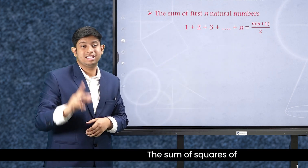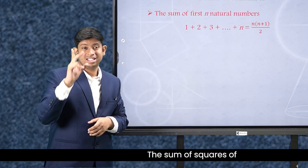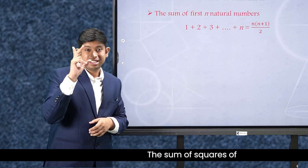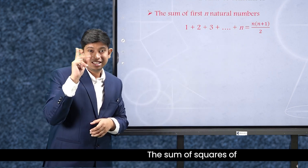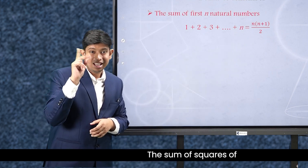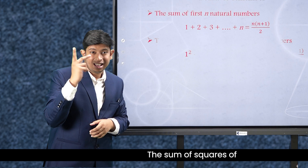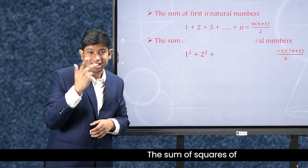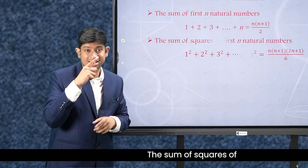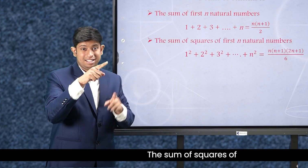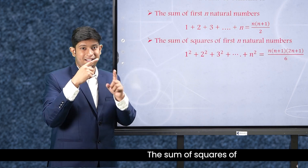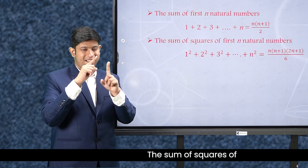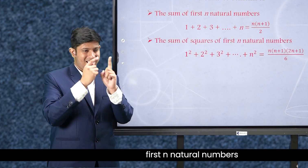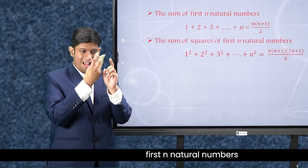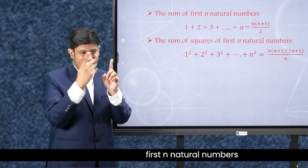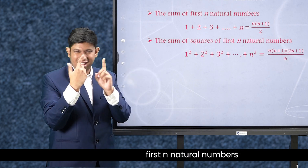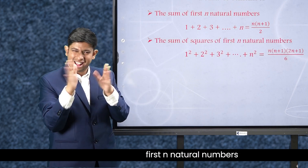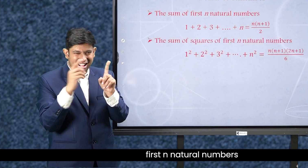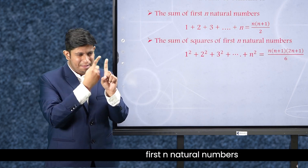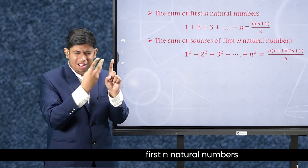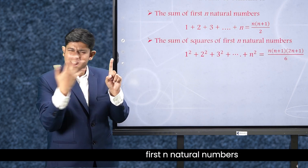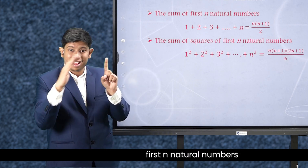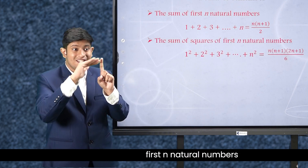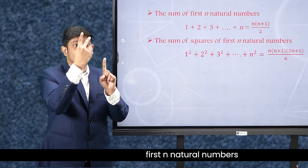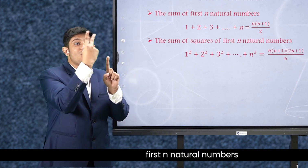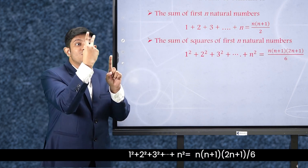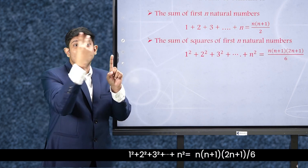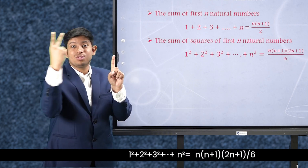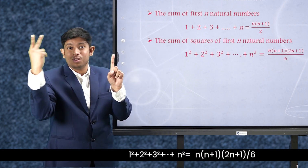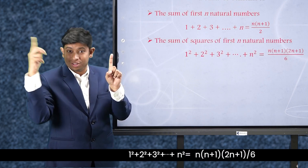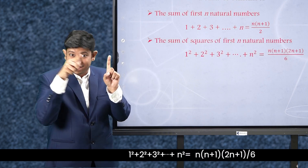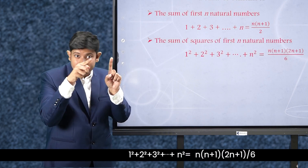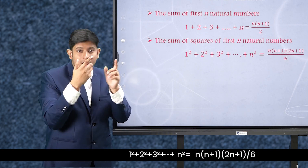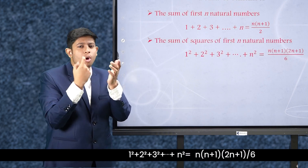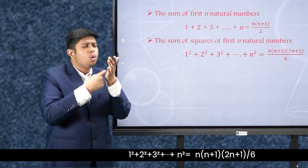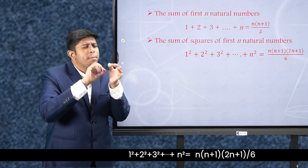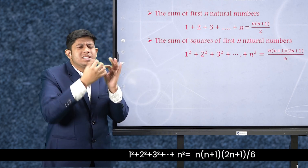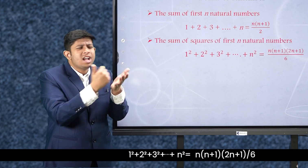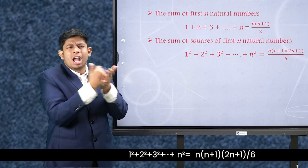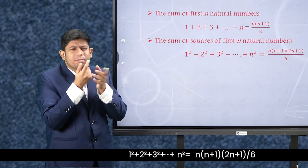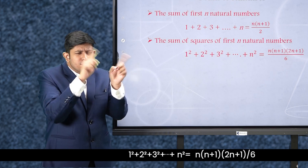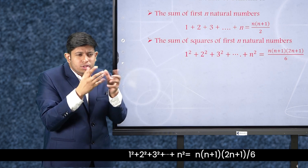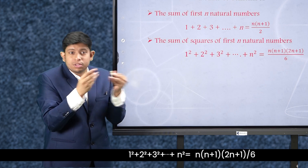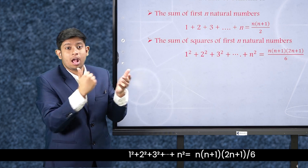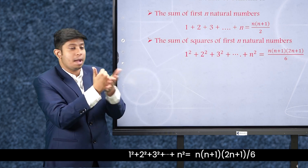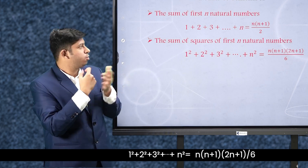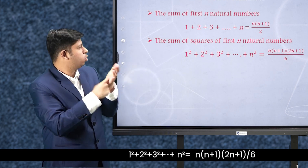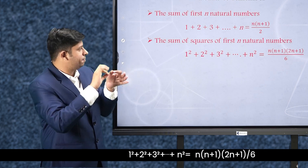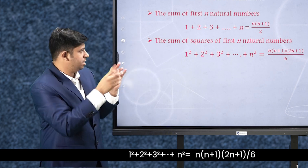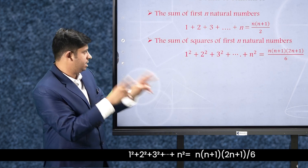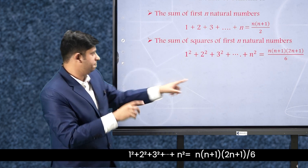The sum of squares of first n natural numbers 1 square plus 2 square plus 3 square so on plus n square is